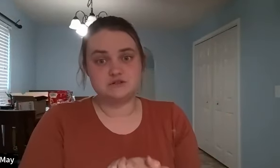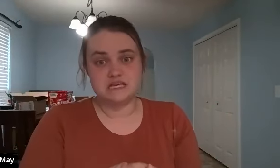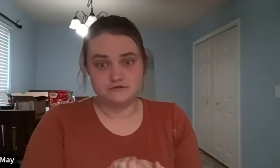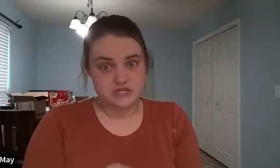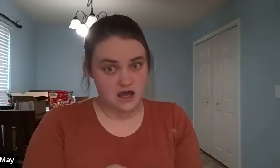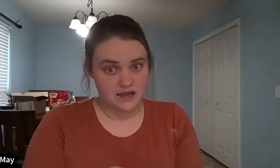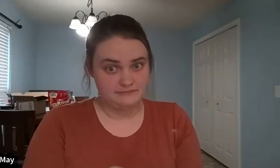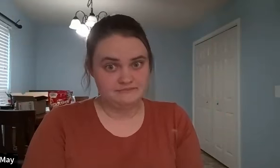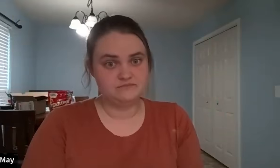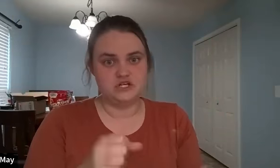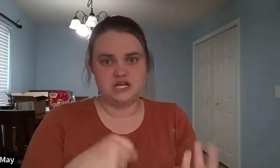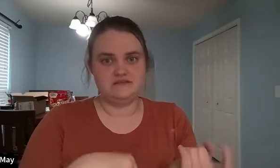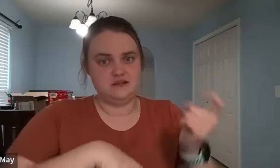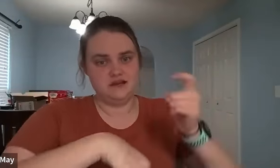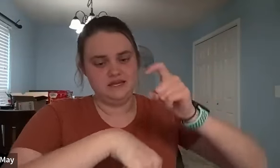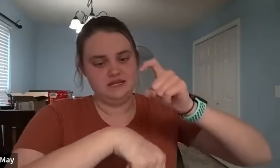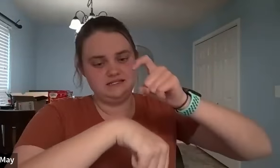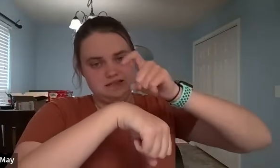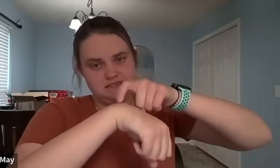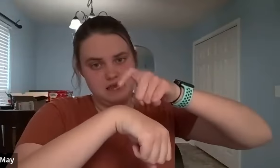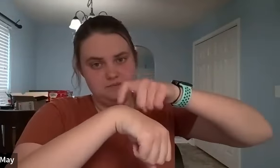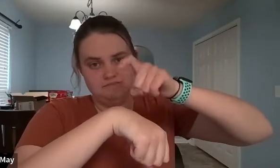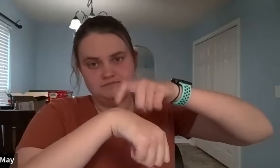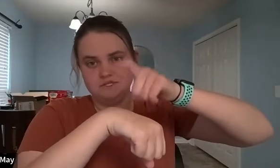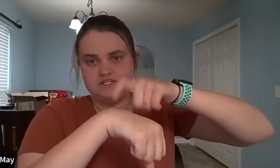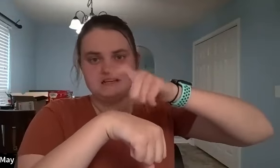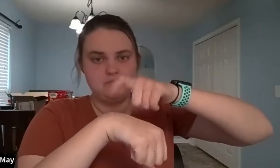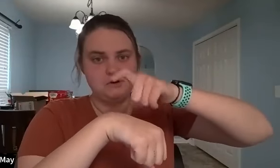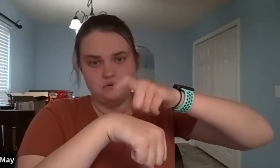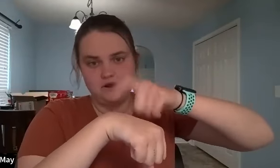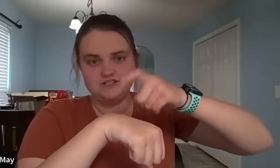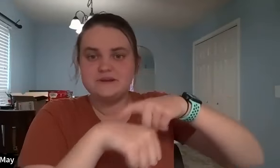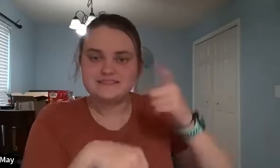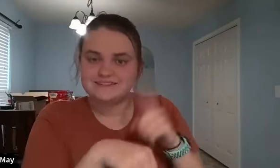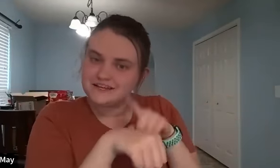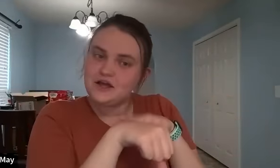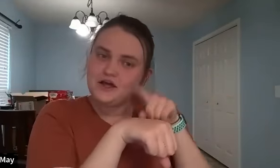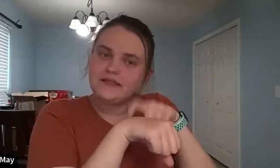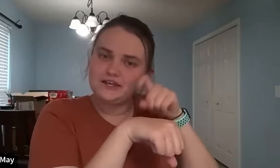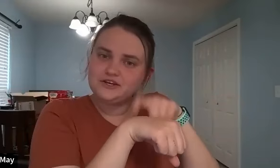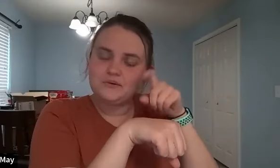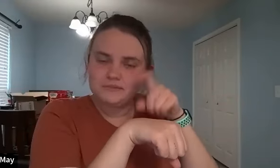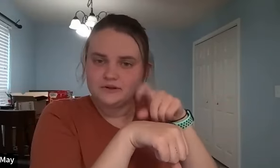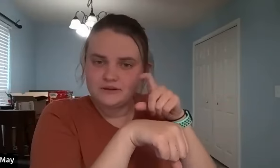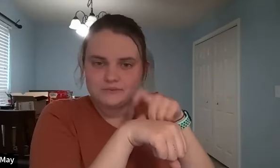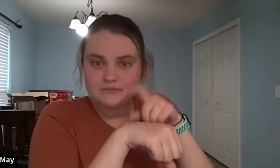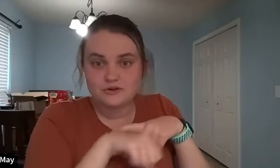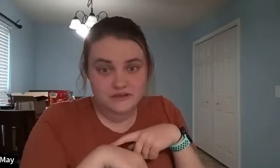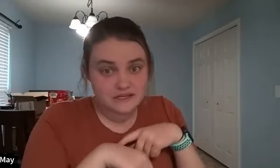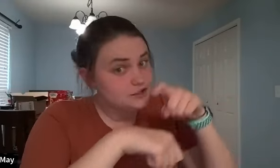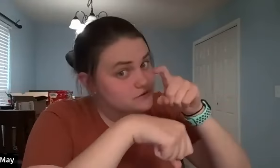sign for time, which I've done, and it's time. You just tap on your watch. So basically, like, when people are looking at you and they're